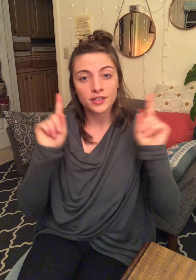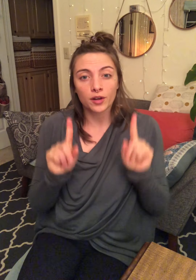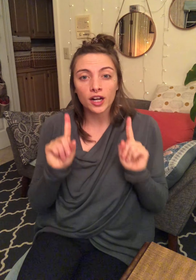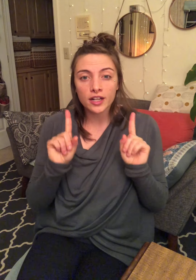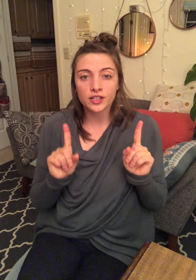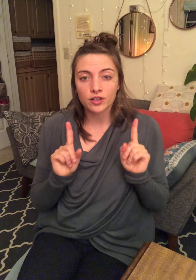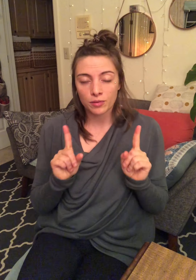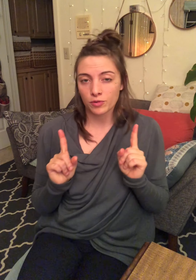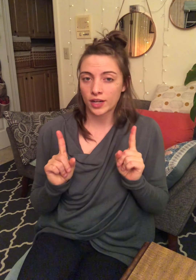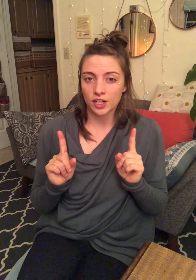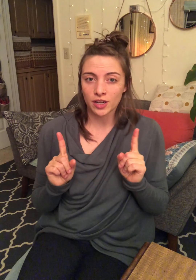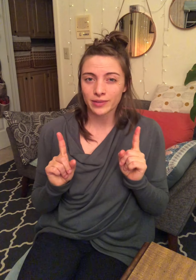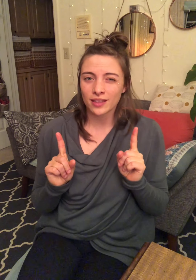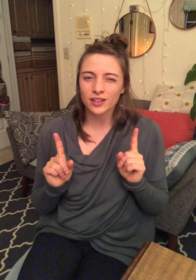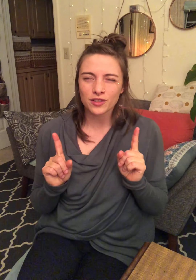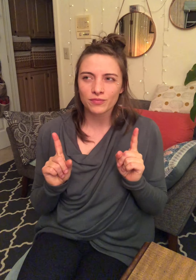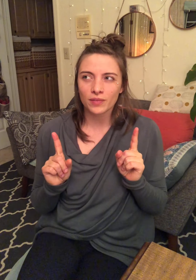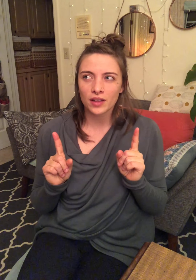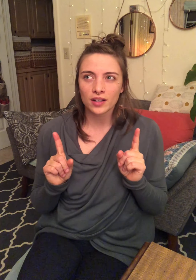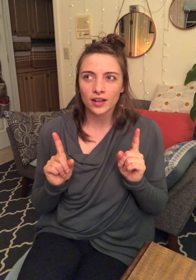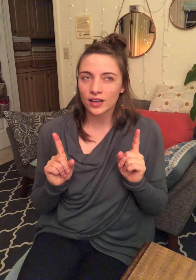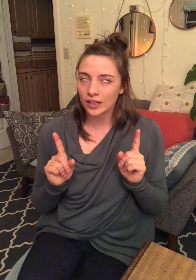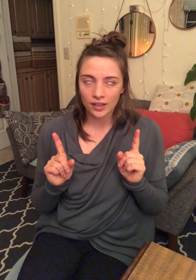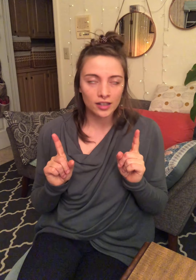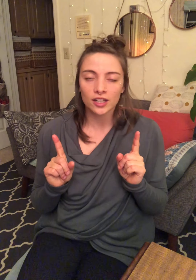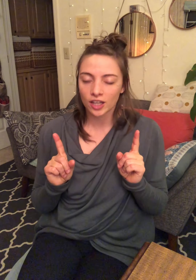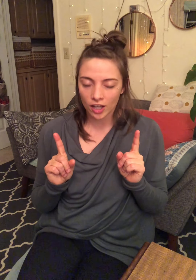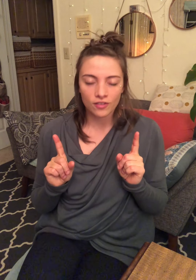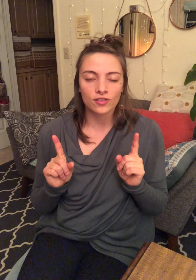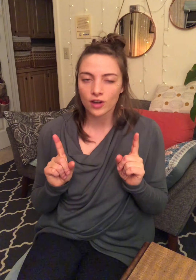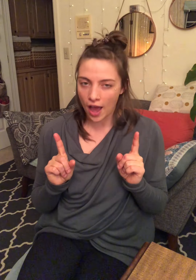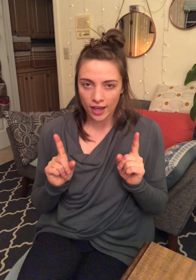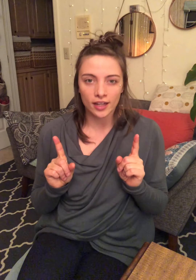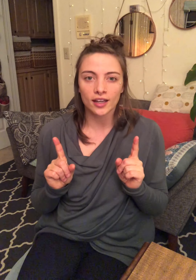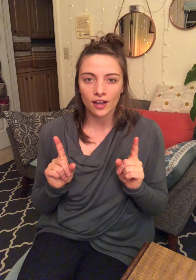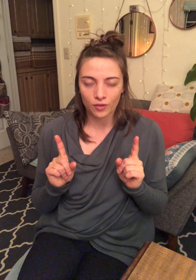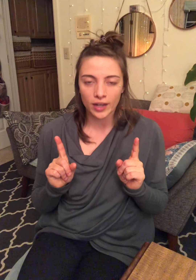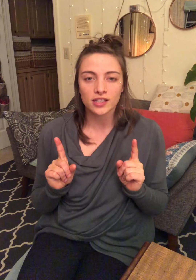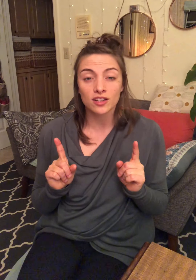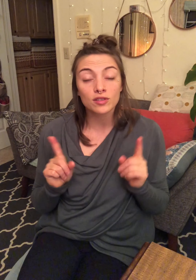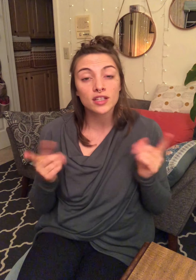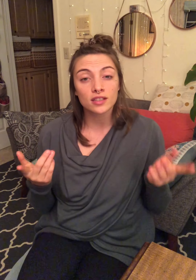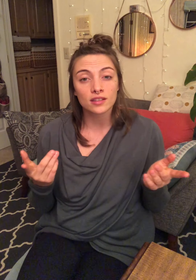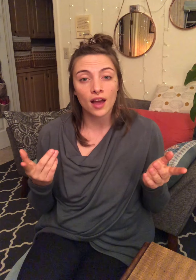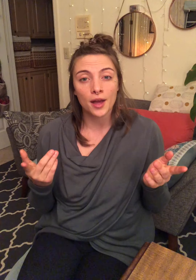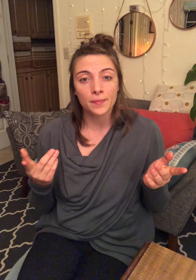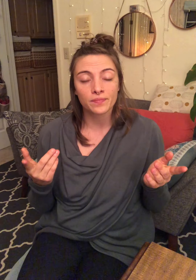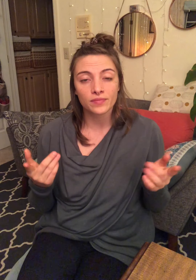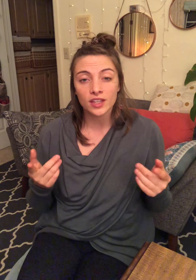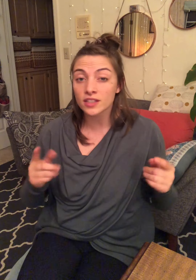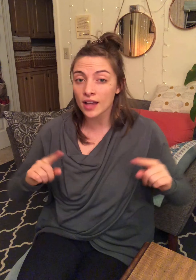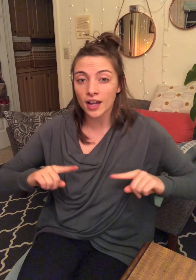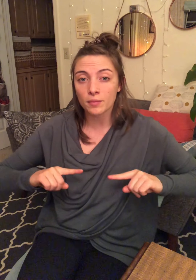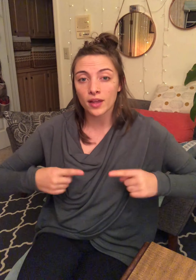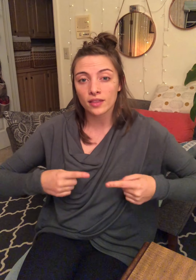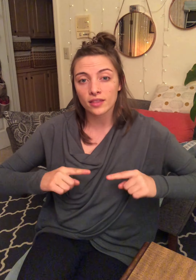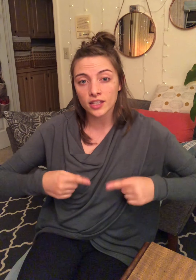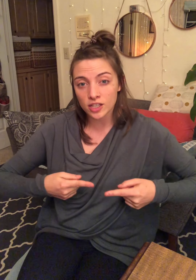hurt is 2 number 1 hand shapes, and there's a good variety of ways to do this this sign, but this is